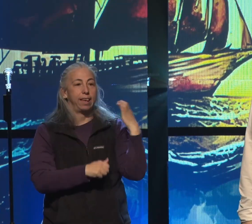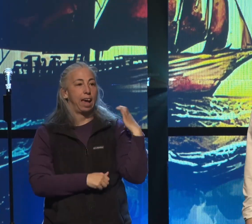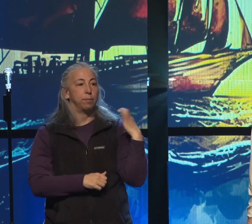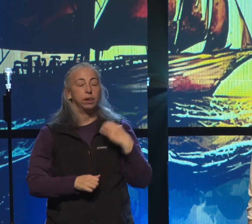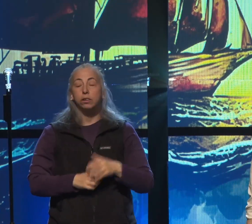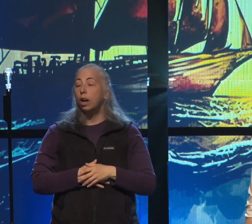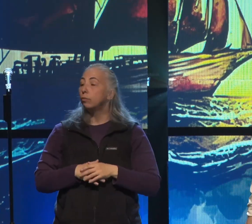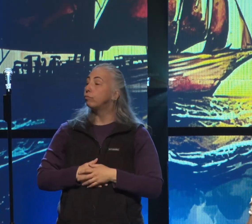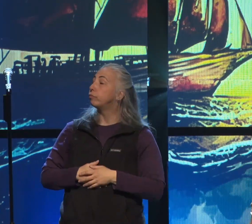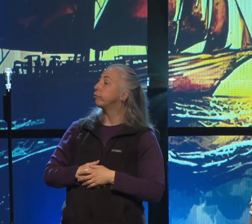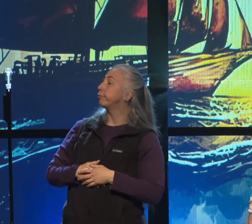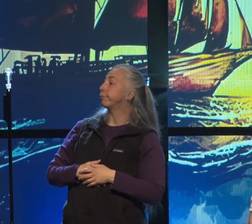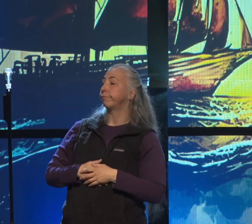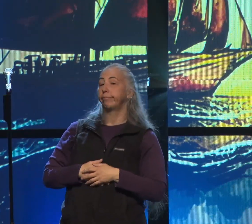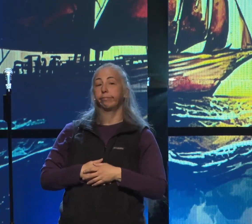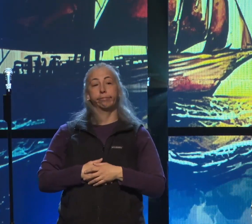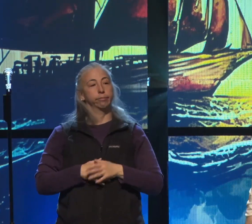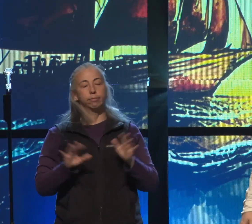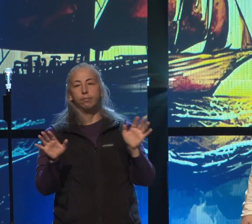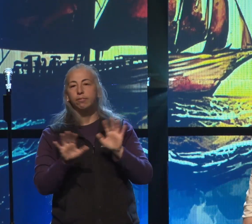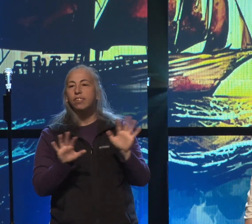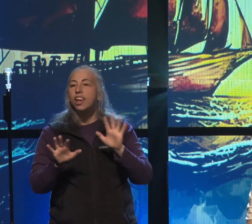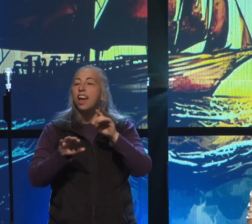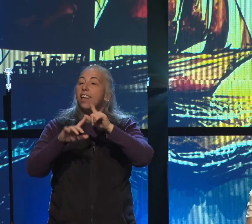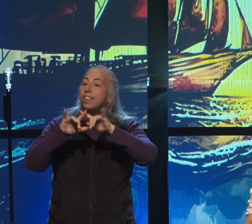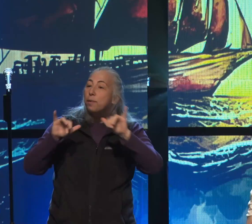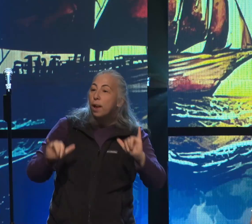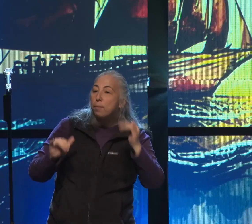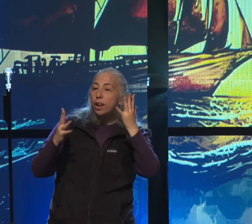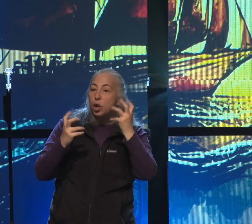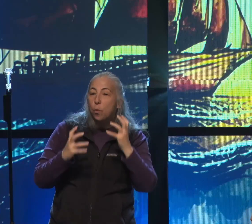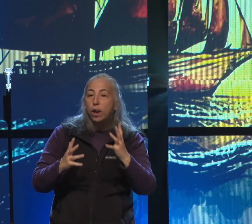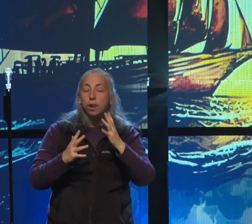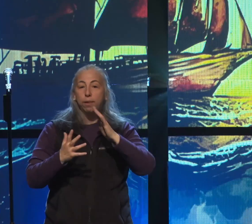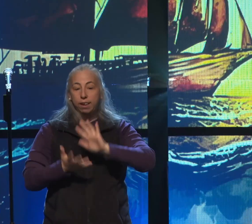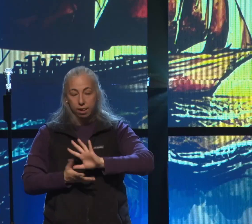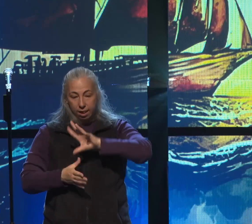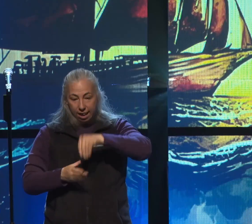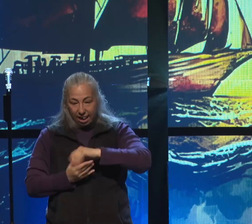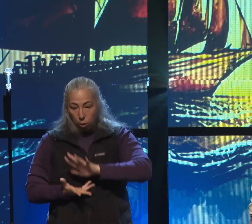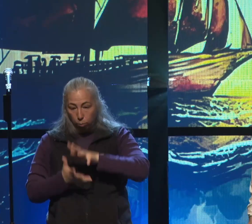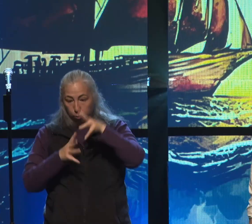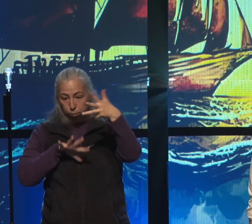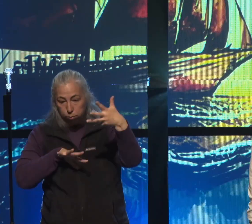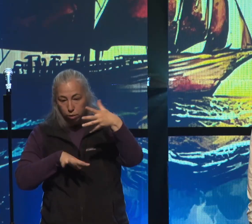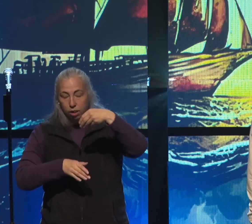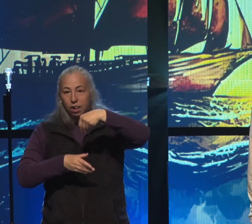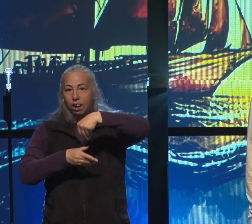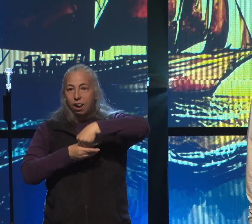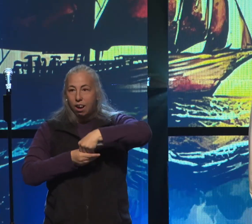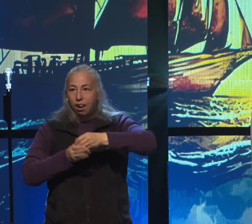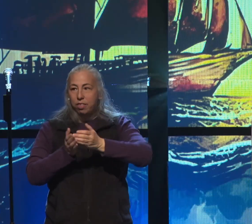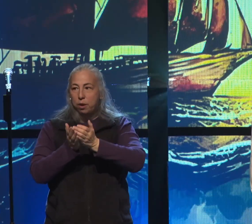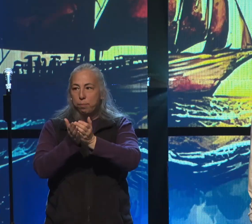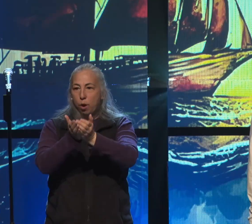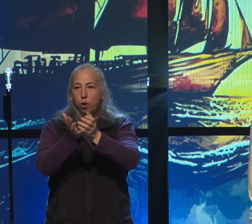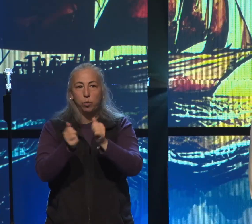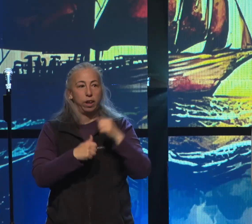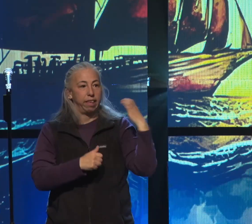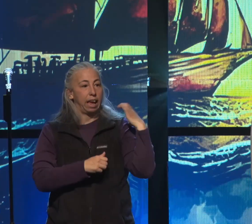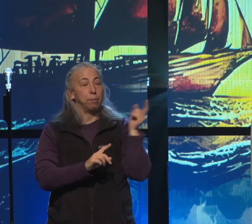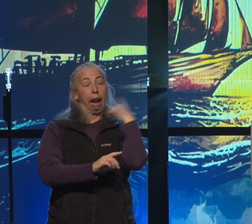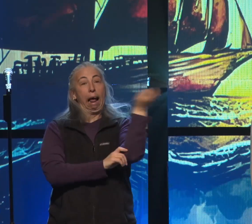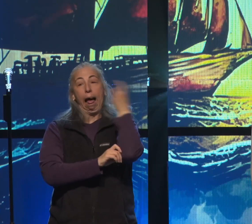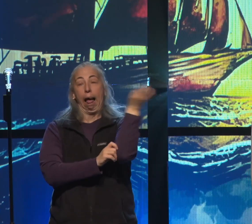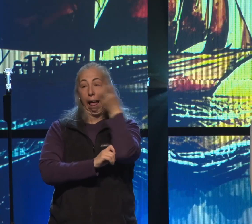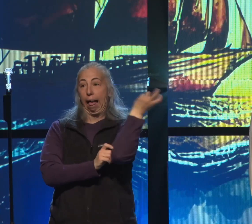don't want to be on the boat in the middle of a storm with a captain who's running around like a chicken with their head cut off, just doing anything and everything. One of these things has